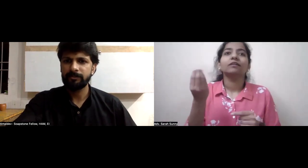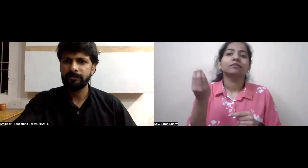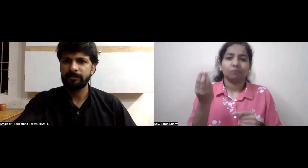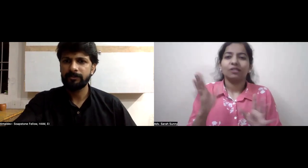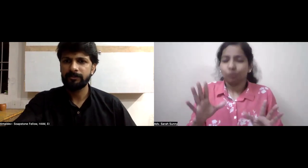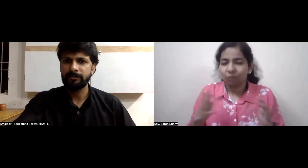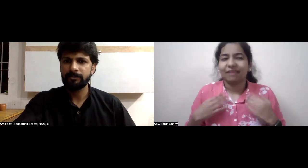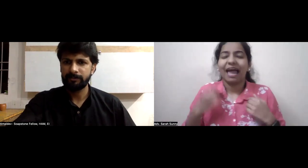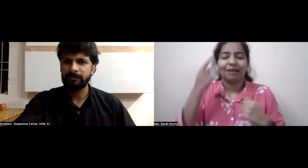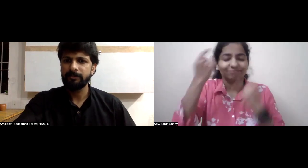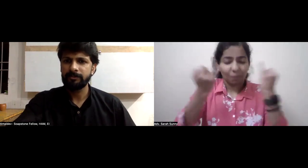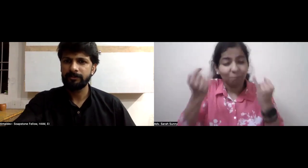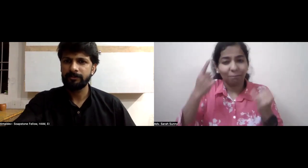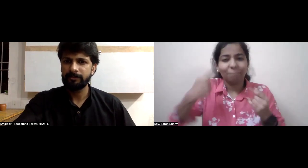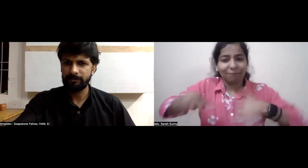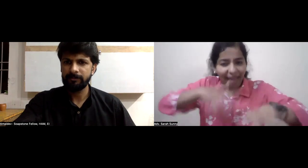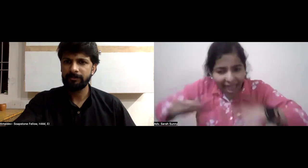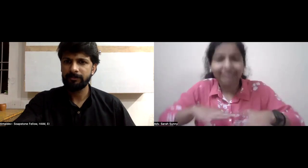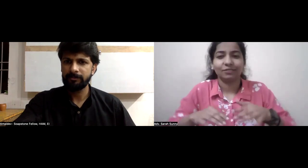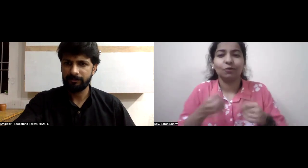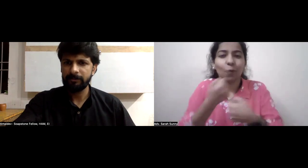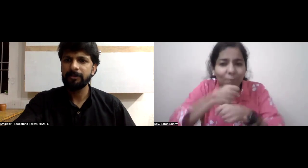an interpreter is a challenge.